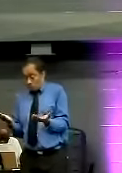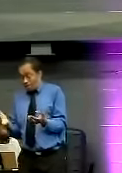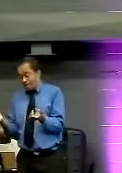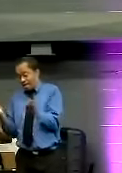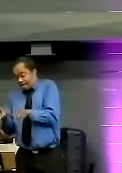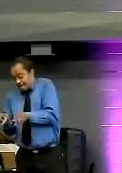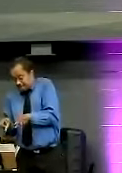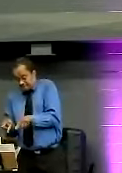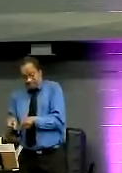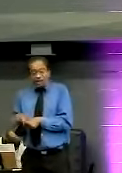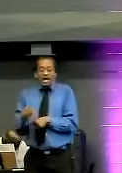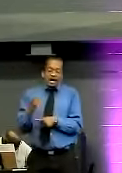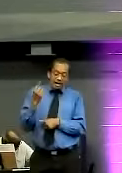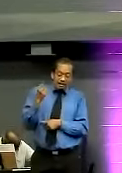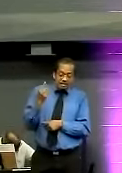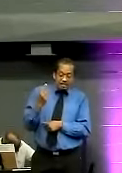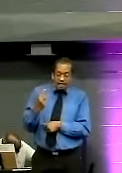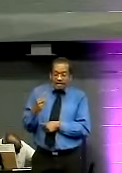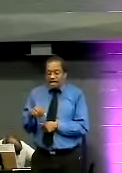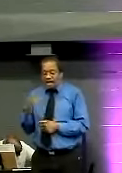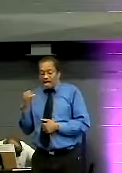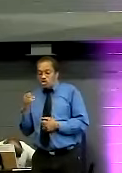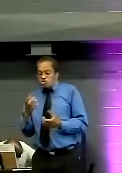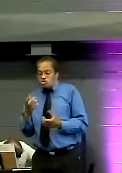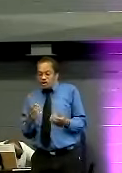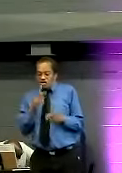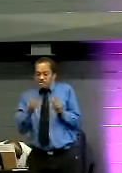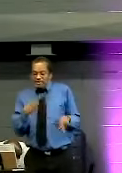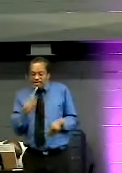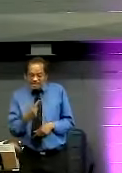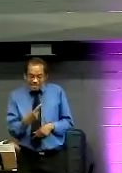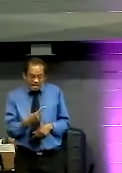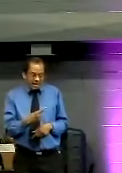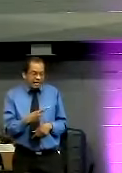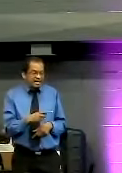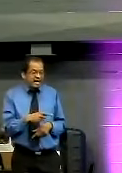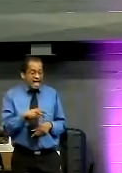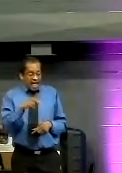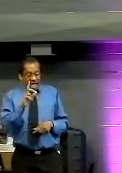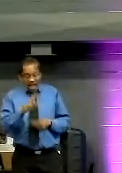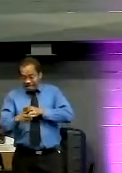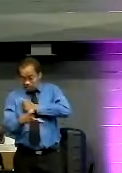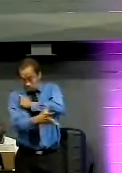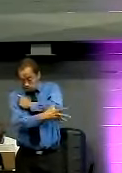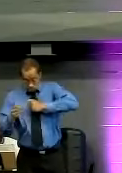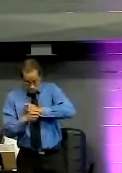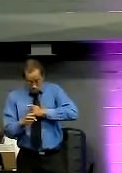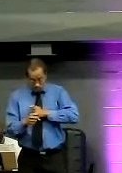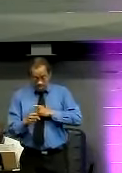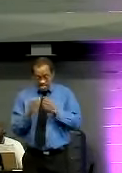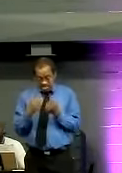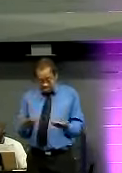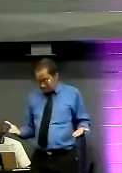if that's your apology language, you want the person to say, Walker, I stole the lawnmower out your front